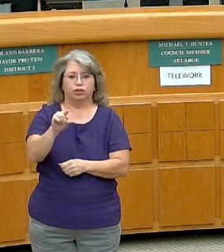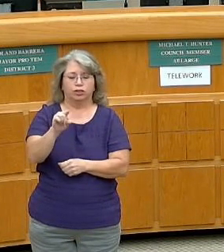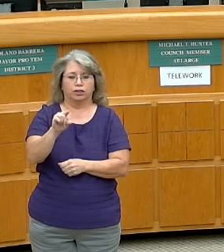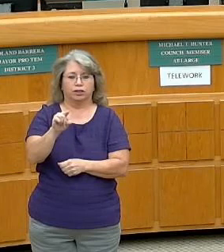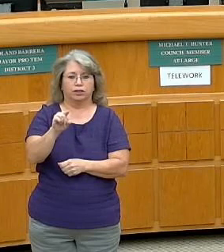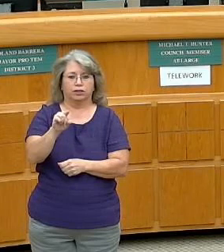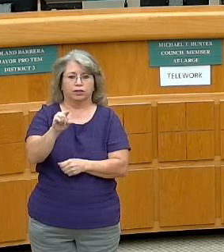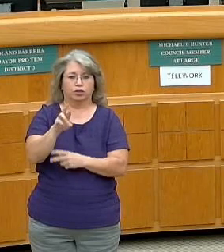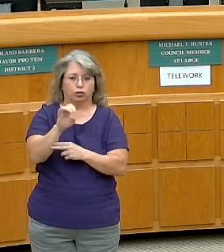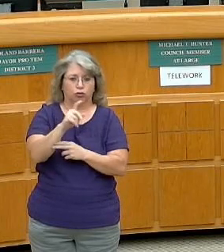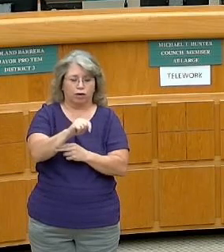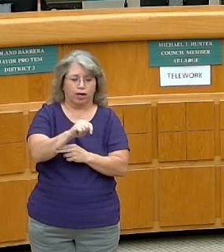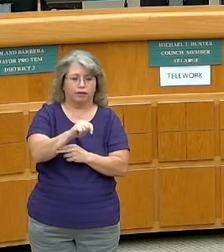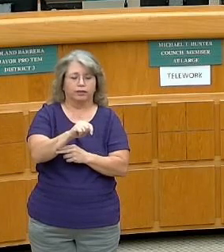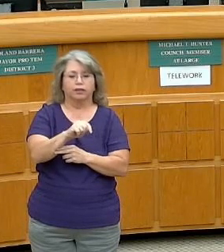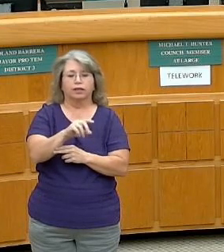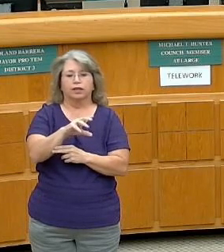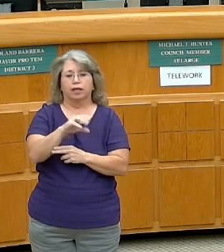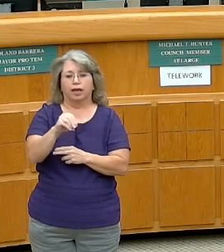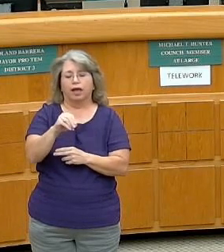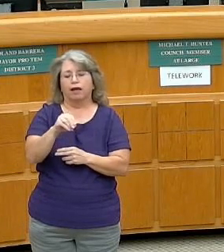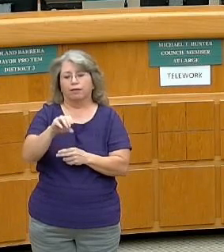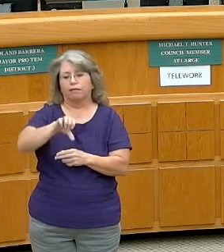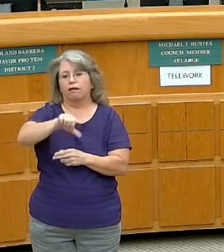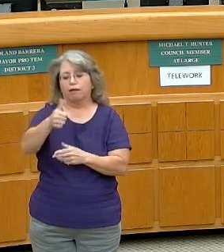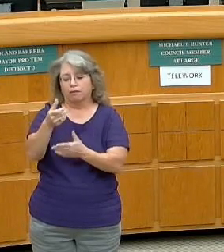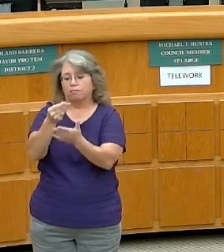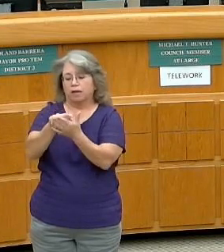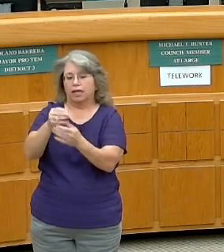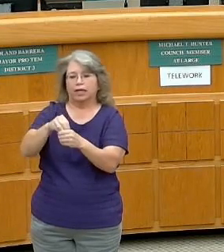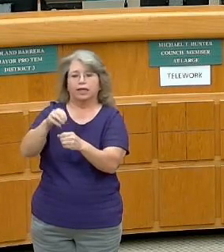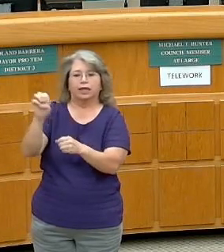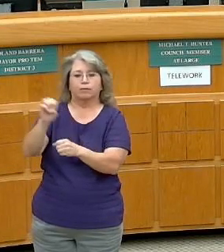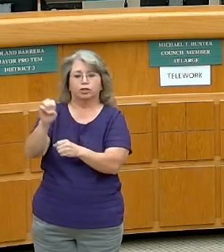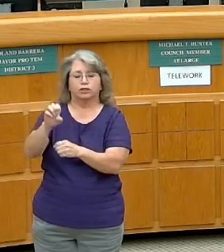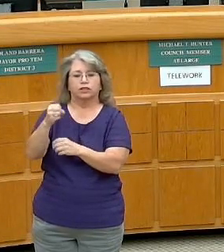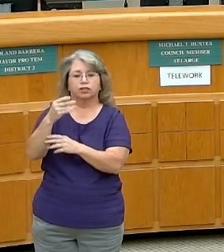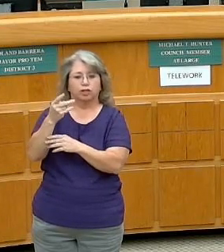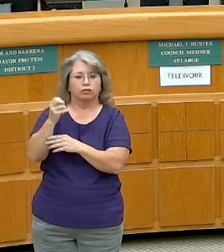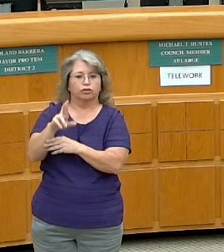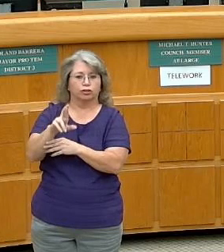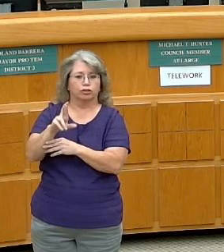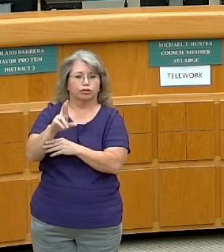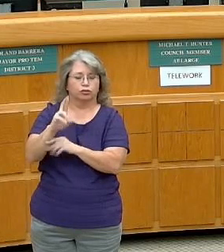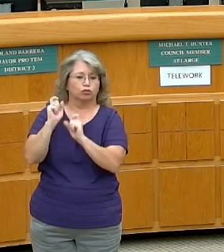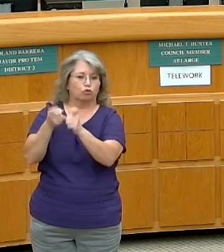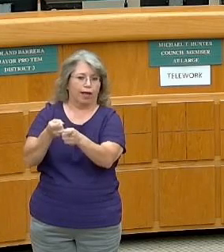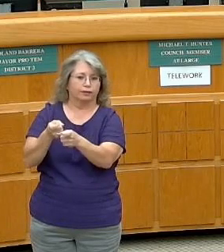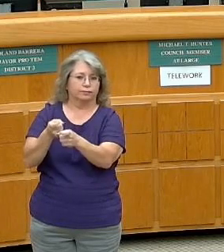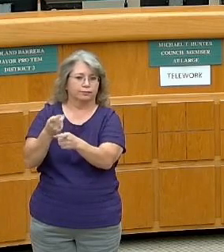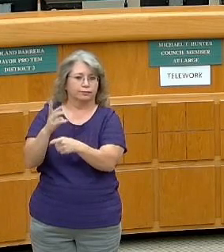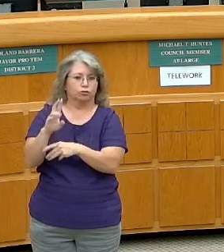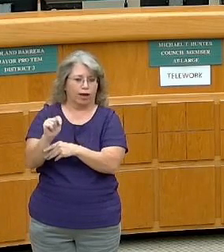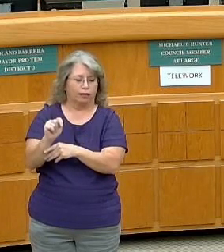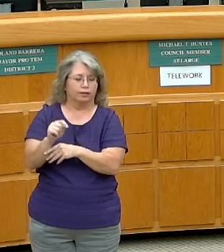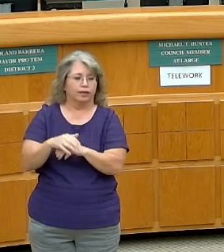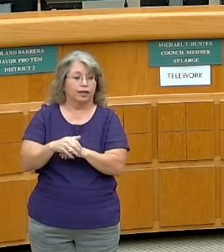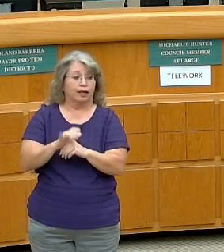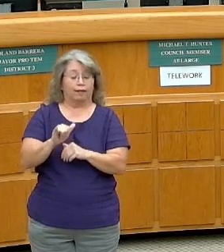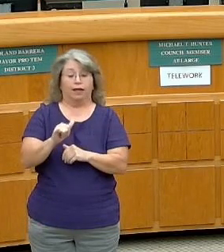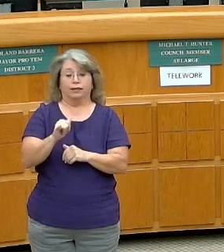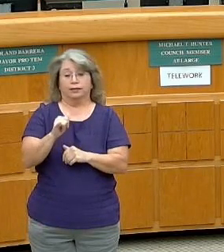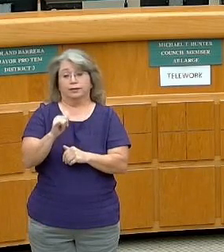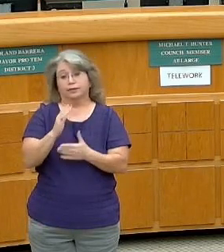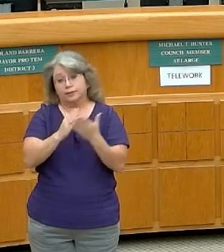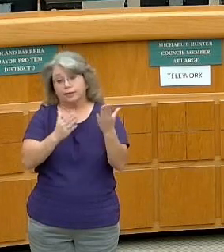$800,000 in a economic shelter or emergency shelter grant. And so that's some good news in what is, of course, a very